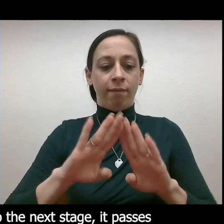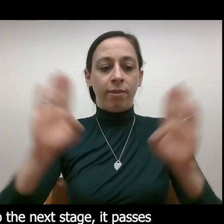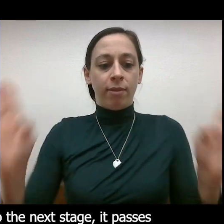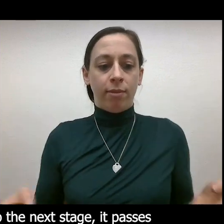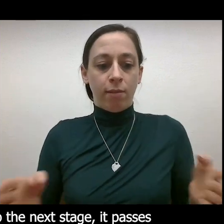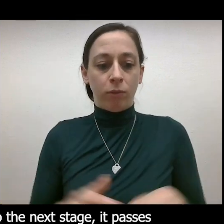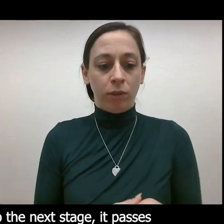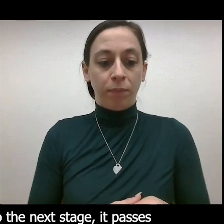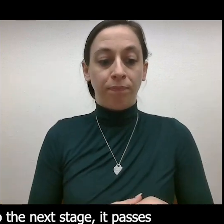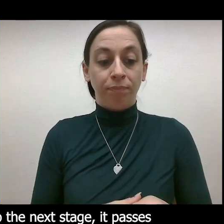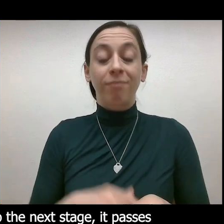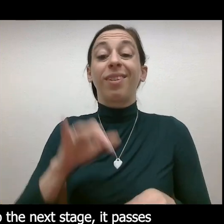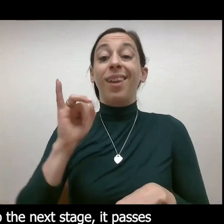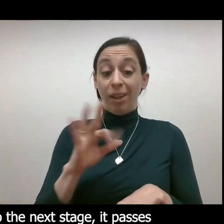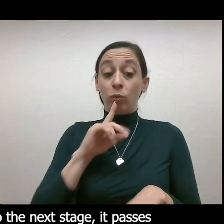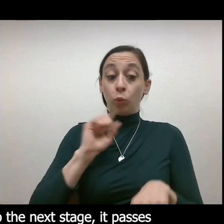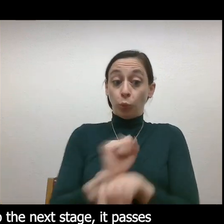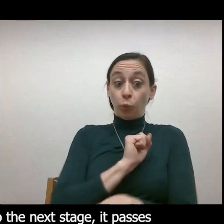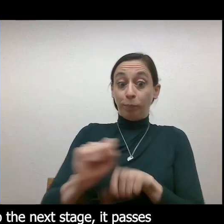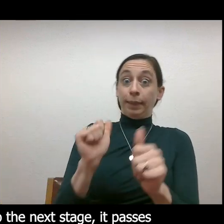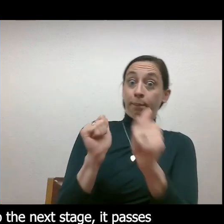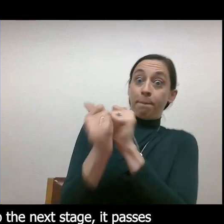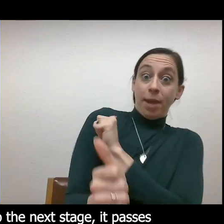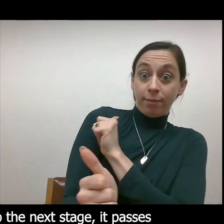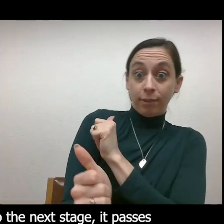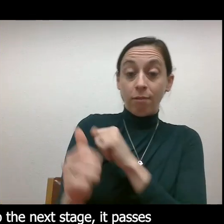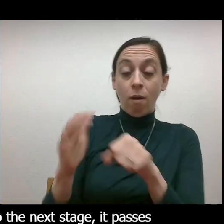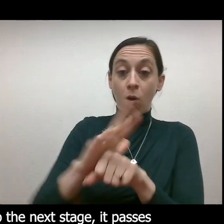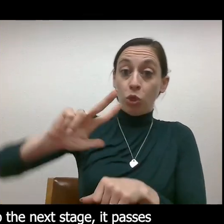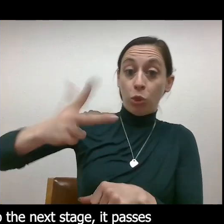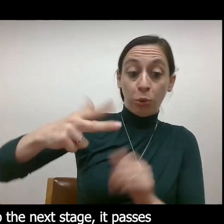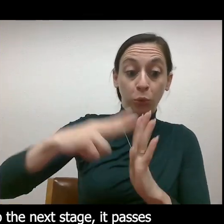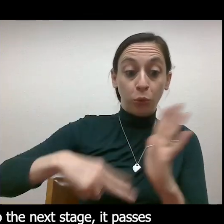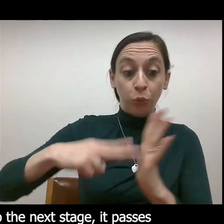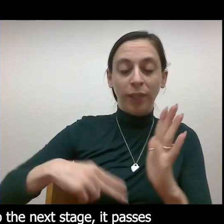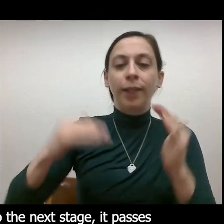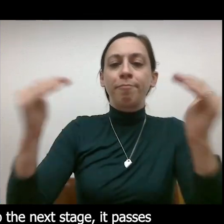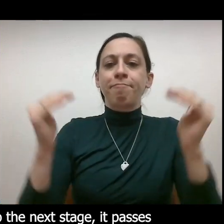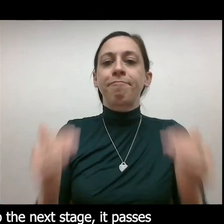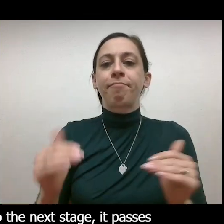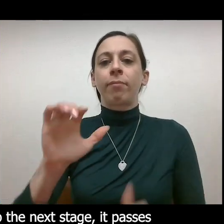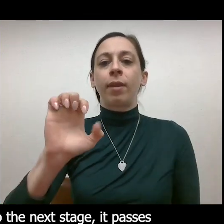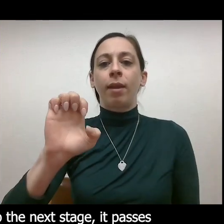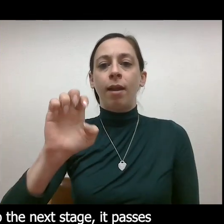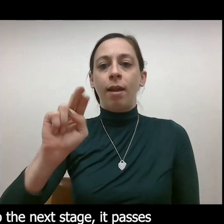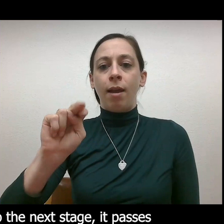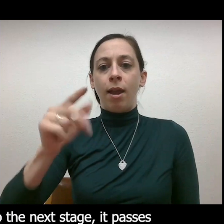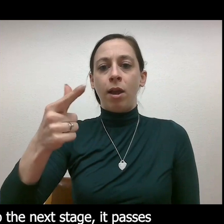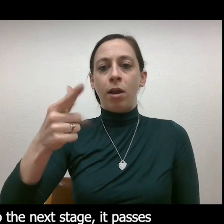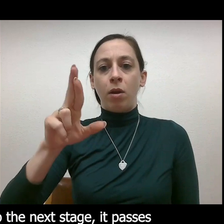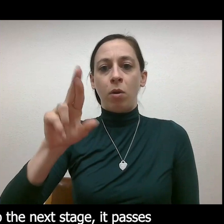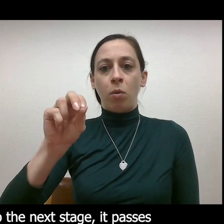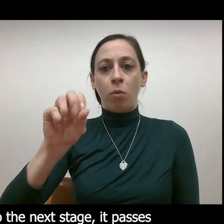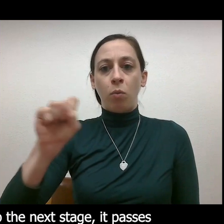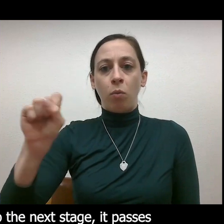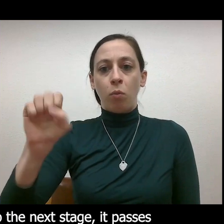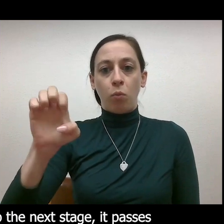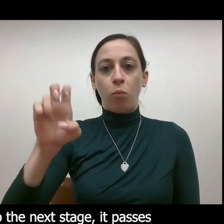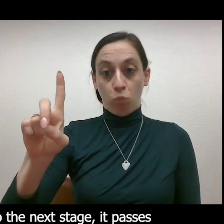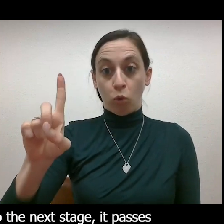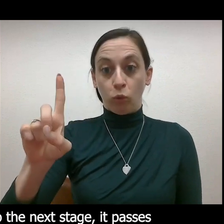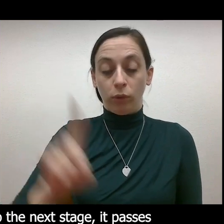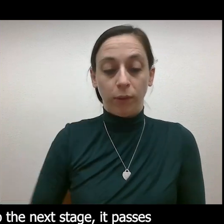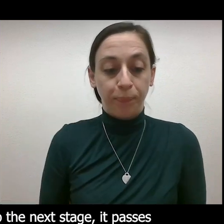amendments. If it is accepted at this stage and goes to the next stage, it passes out of the House and is considered